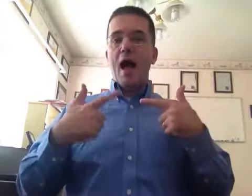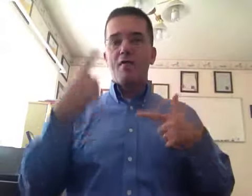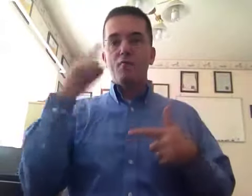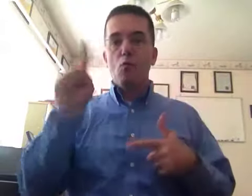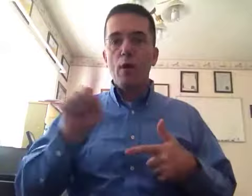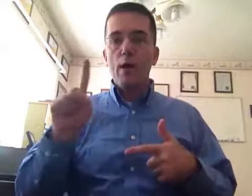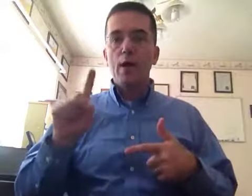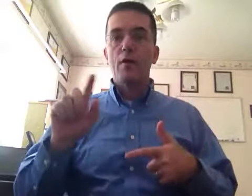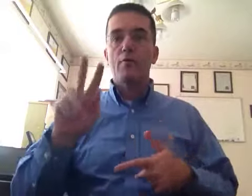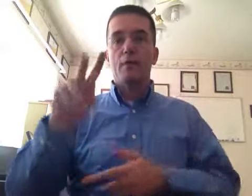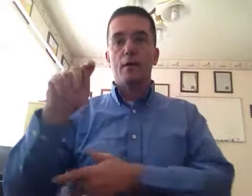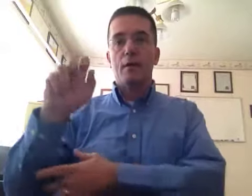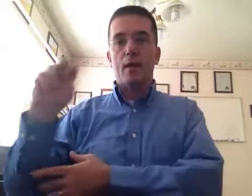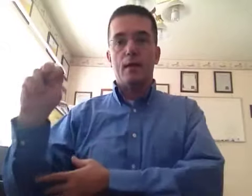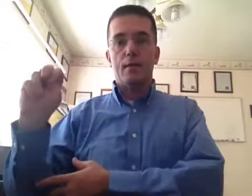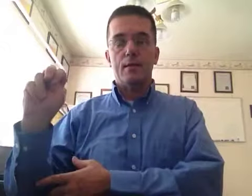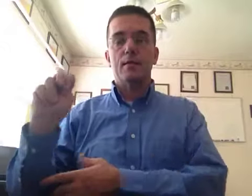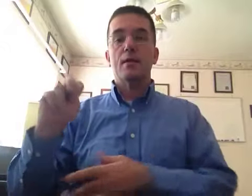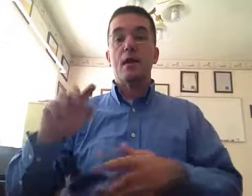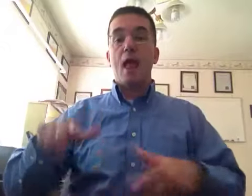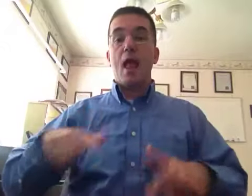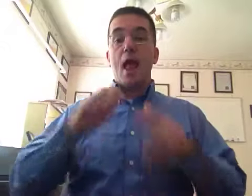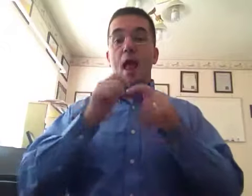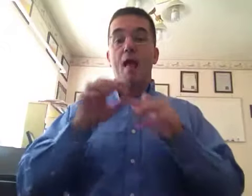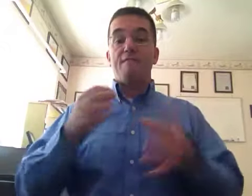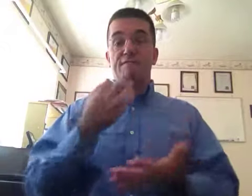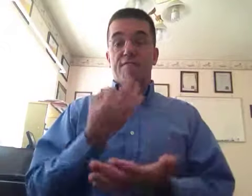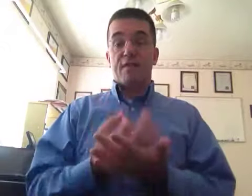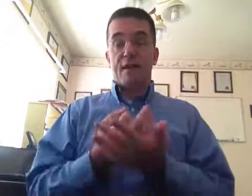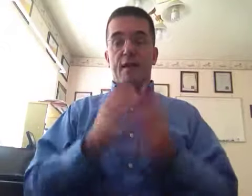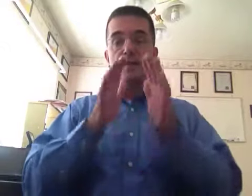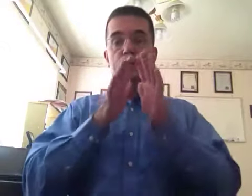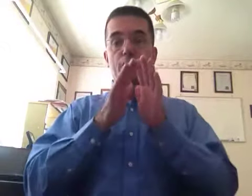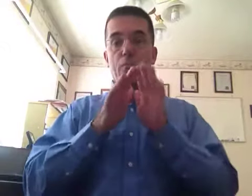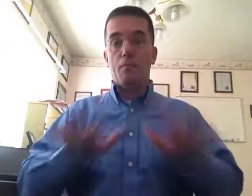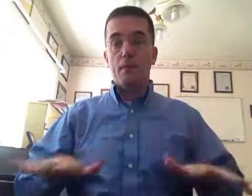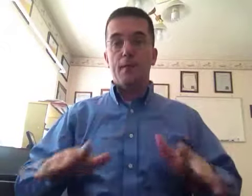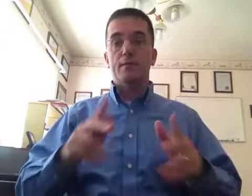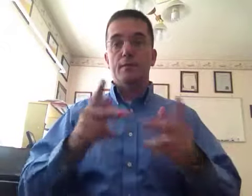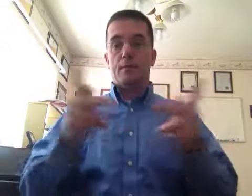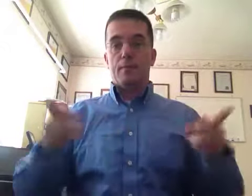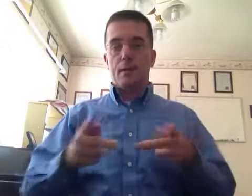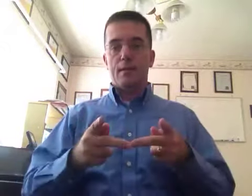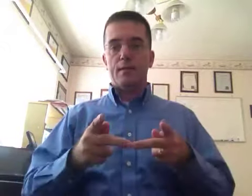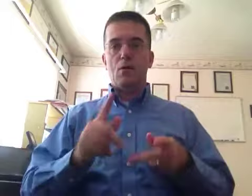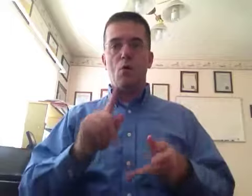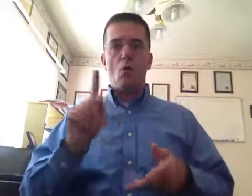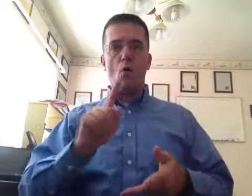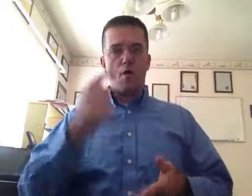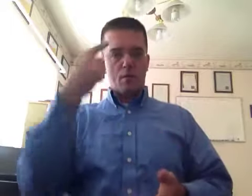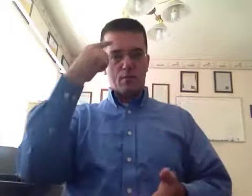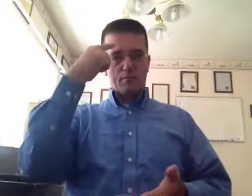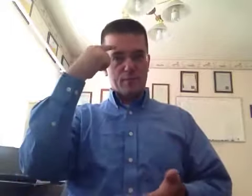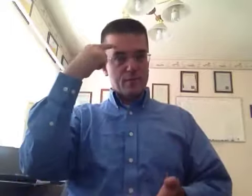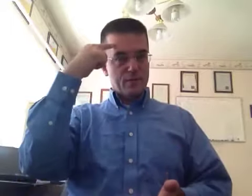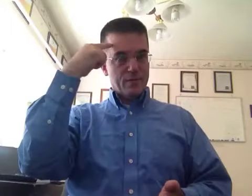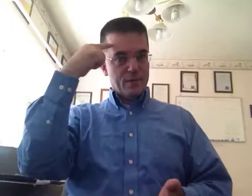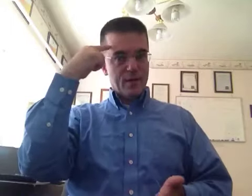Financial Peace Plaza, it's the Dave Ramsey Show, where debt is dumb, cash is king, and the paid-off home mortgage has taken